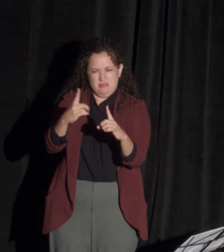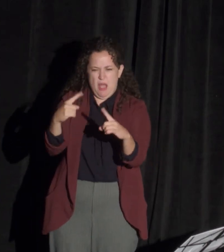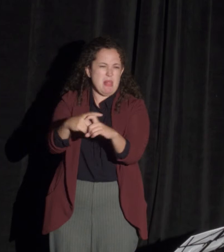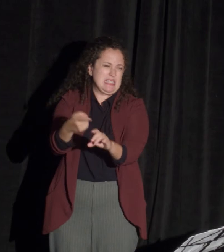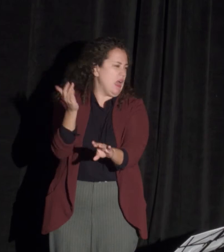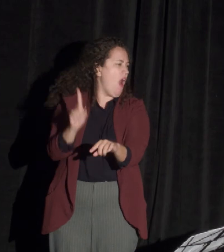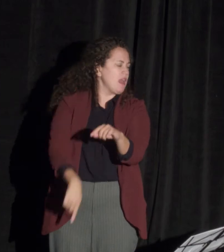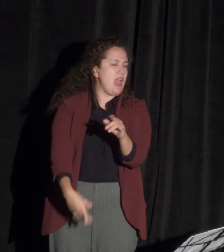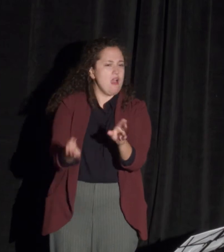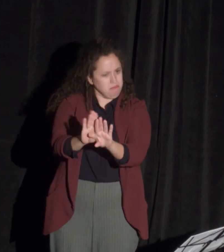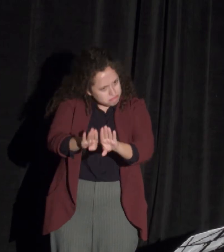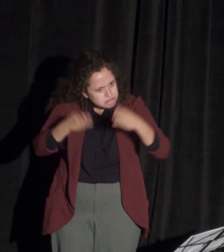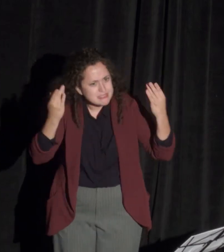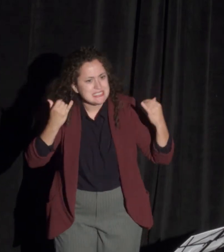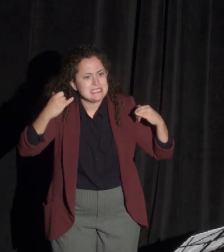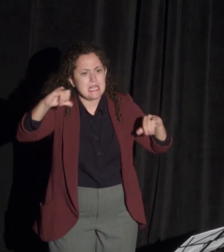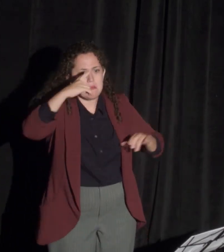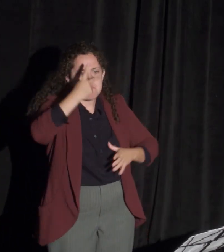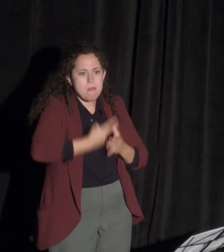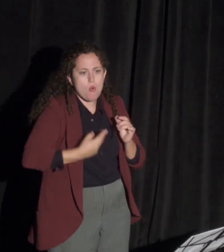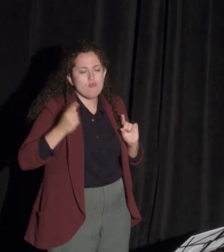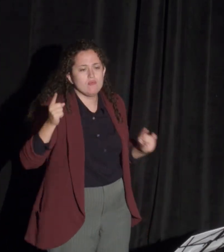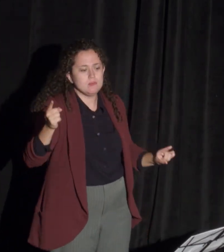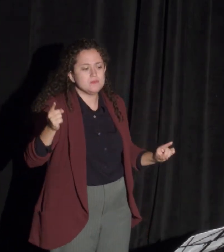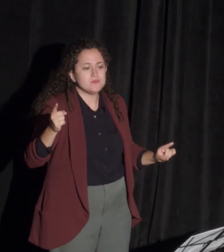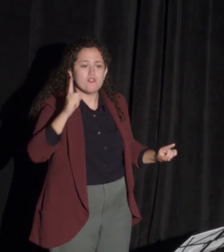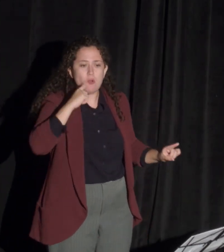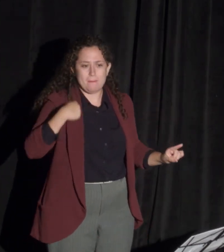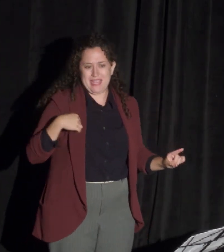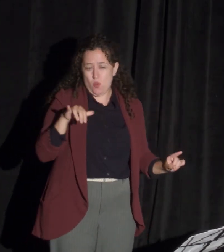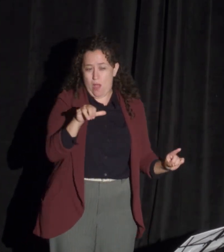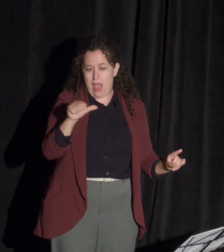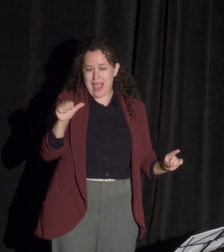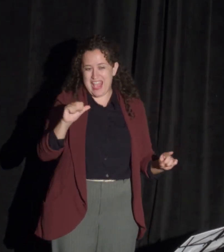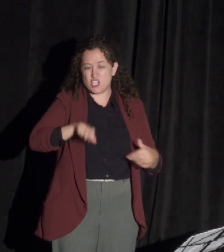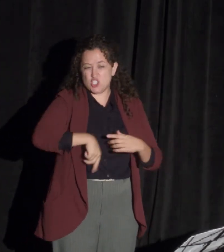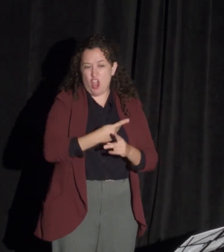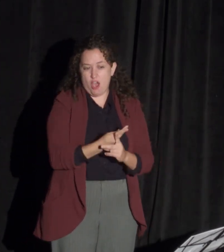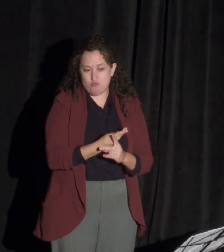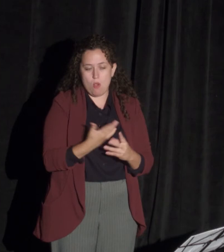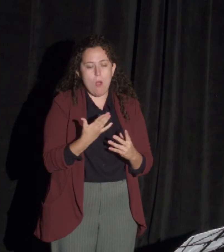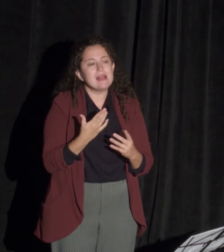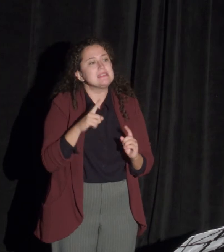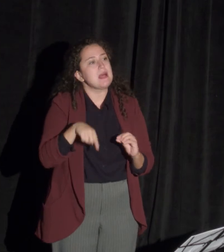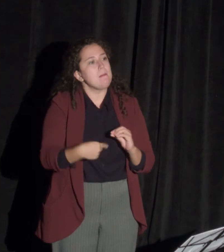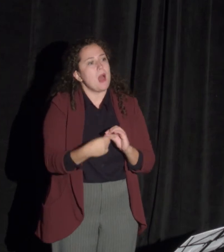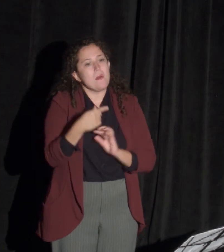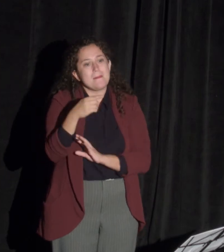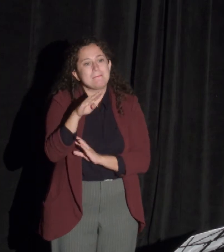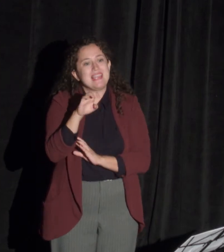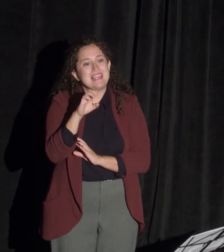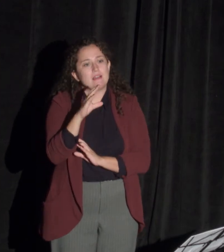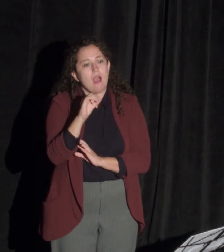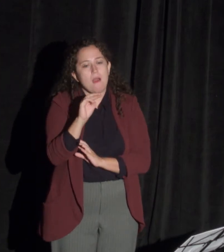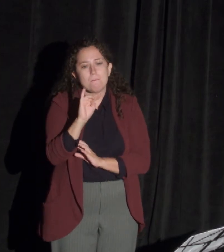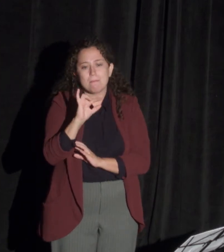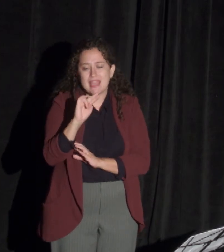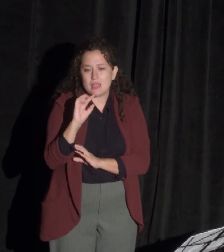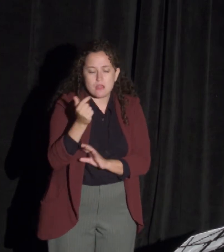category. For me, the YA genre in particular is about becoming, about focusing on characters finding out who